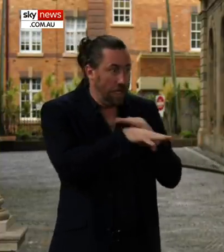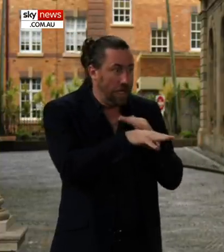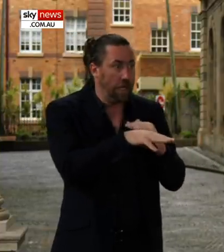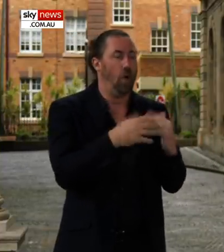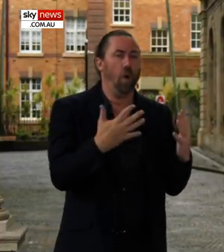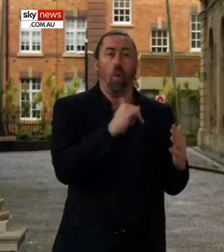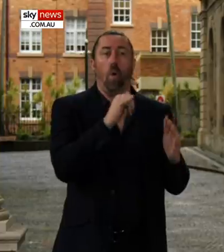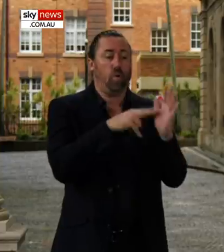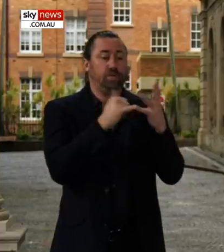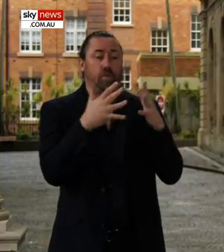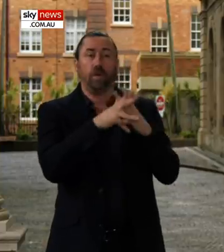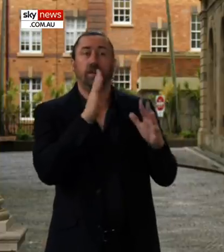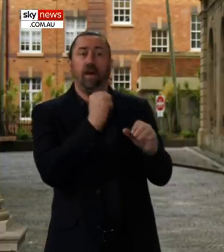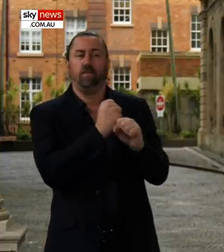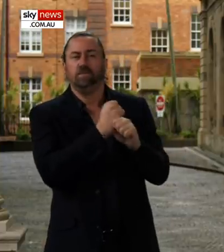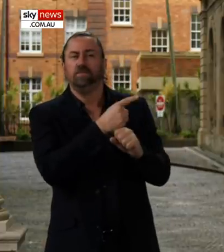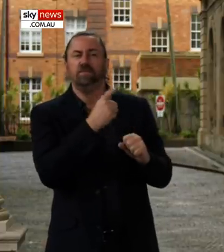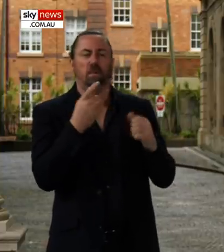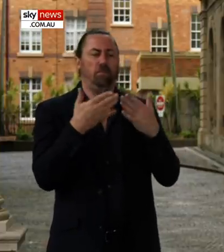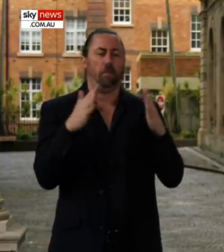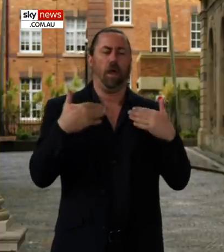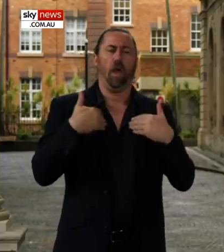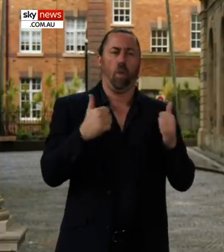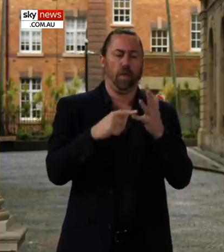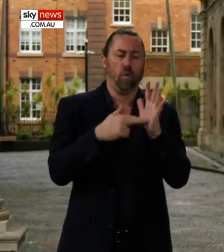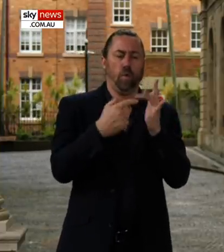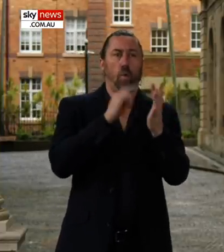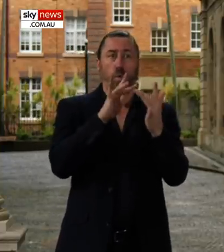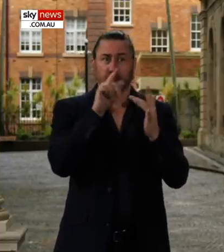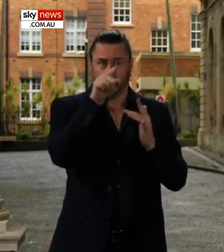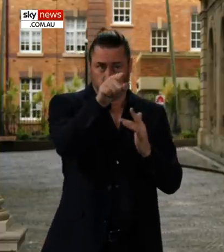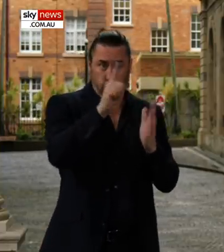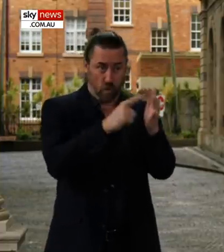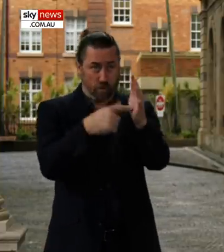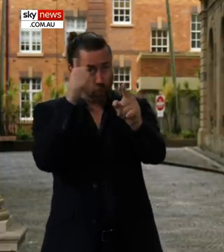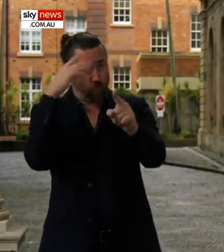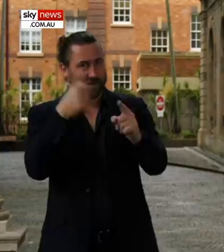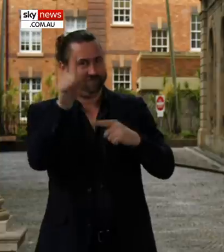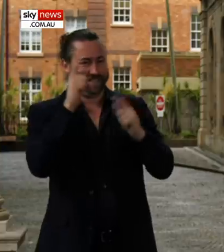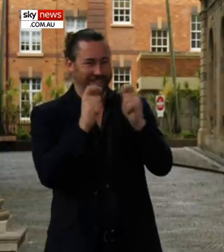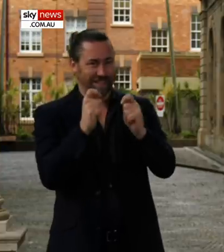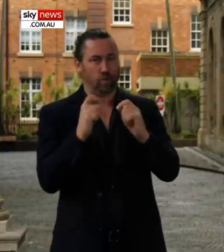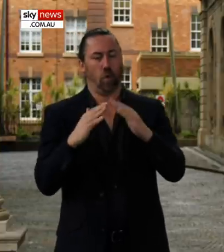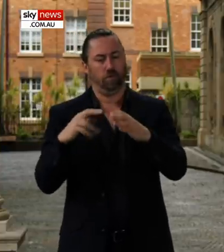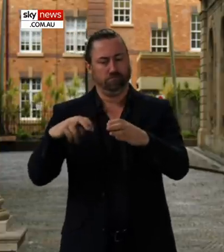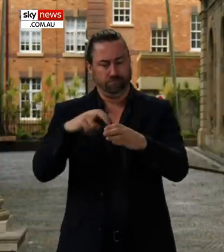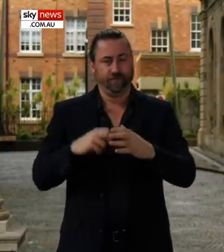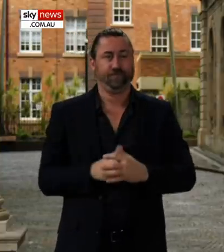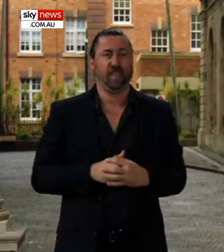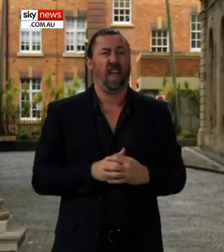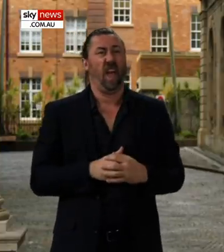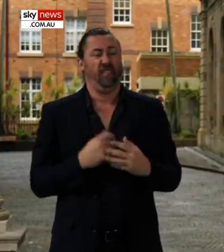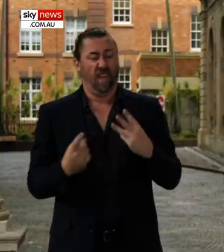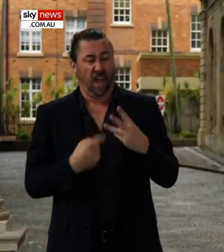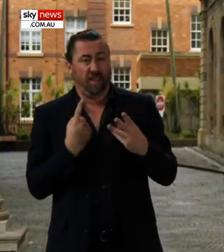contacted by New South Wales Public Health Unit as contacts. There is another issue that has arisen, and that